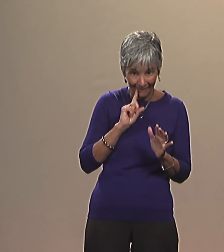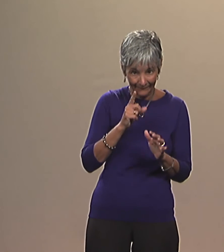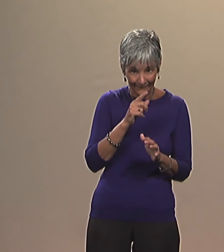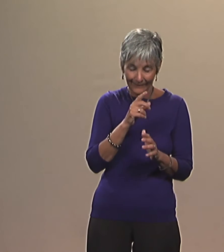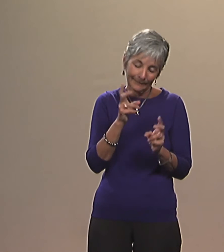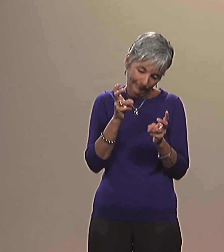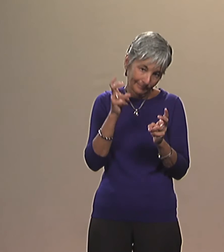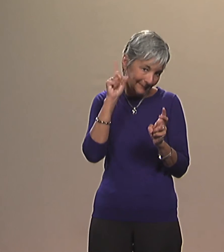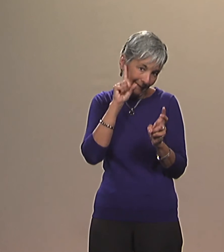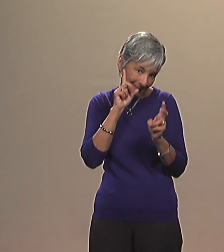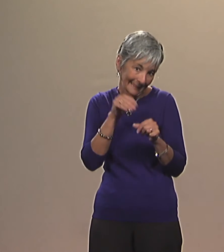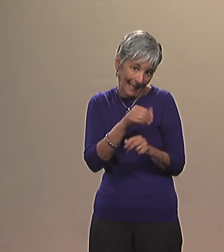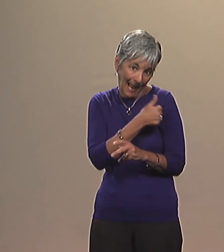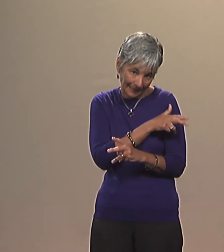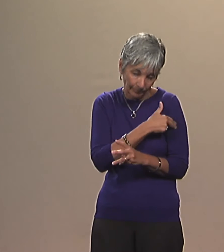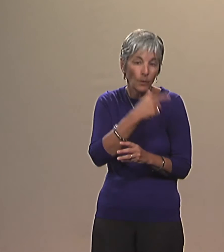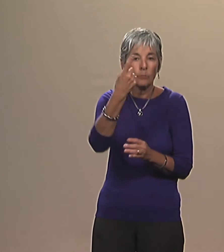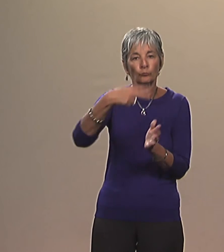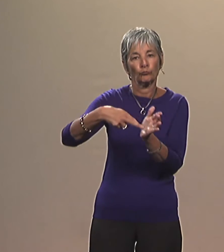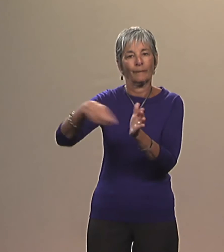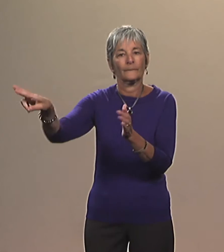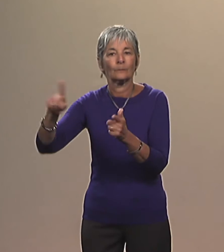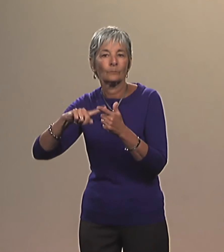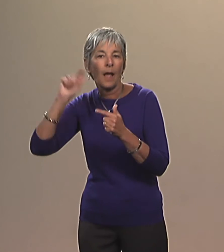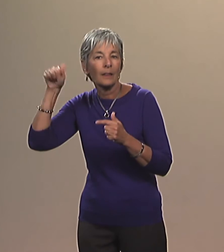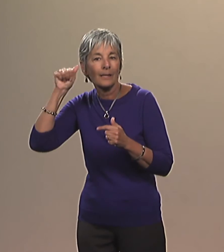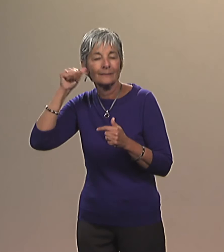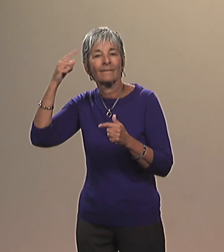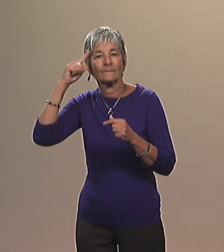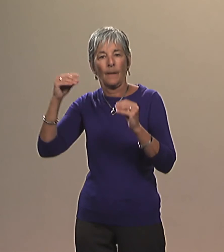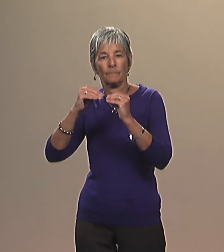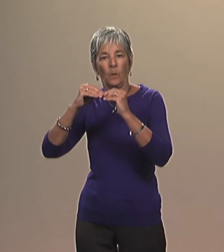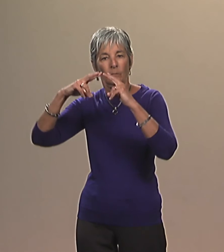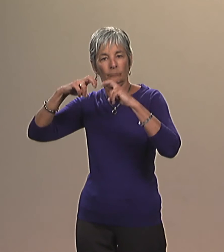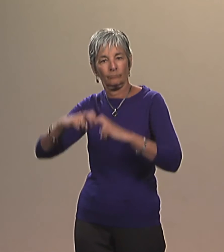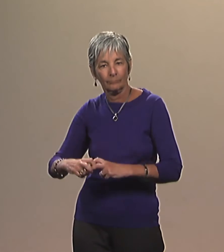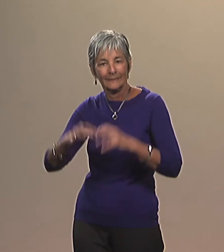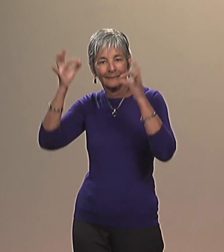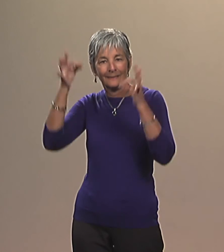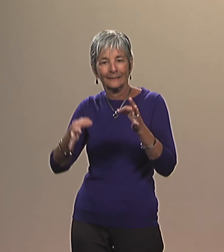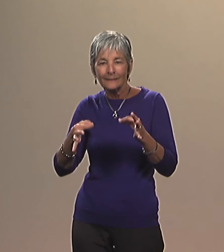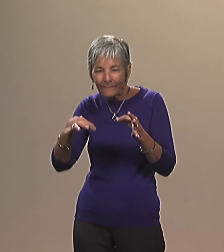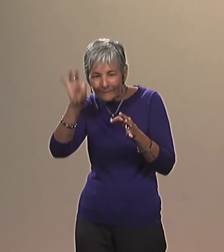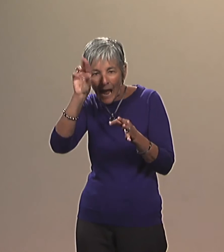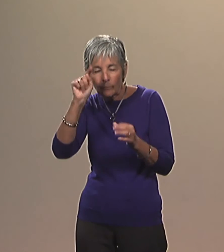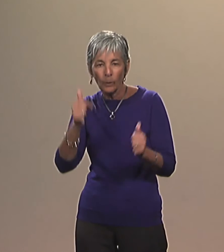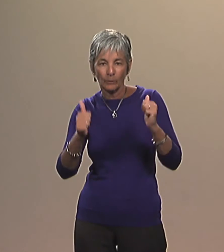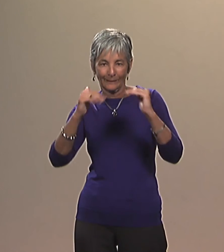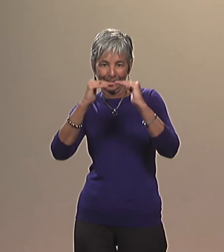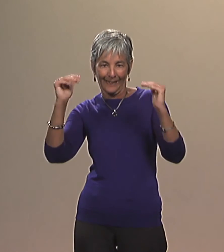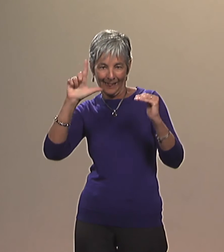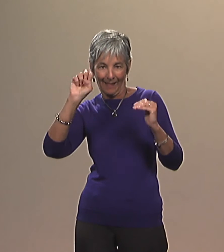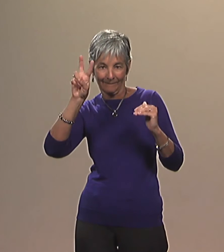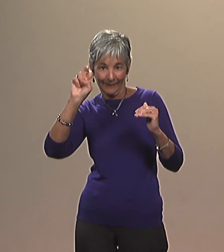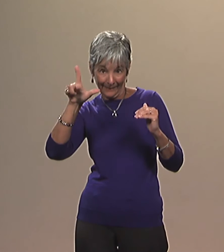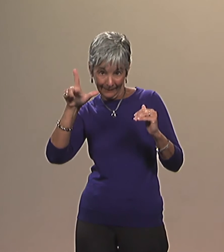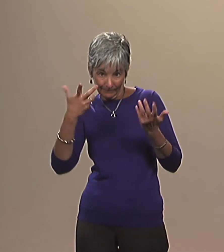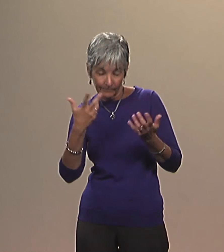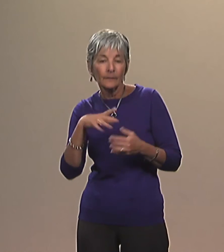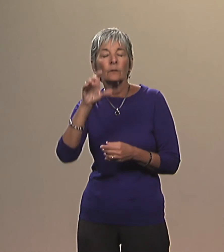When a baby is identified in the hospital, the family is referred to an audiologist who can more specifically determine the hearing level. Now,